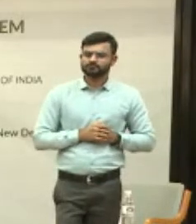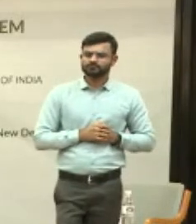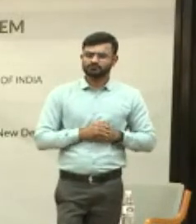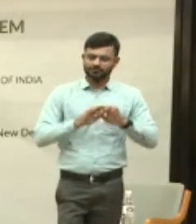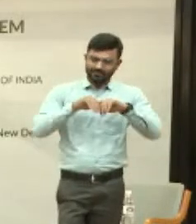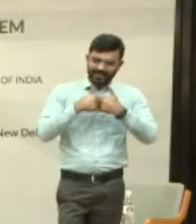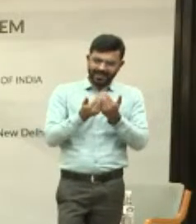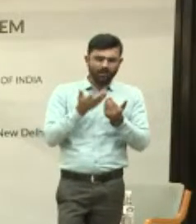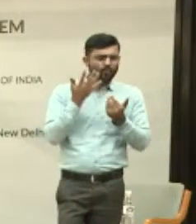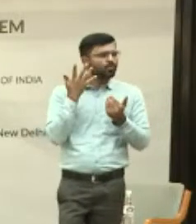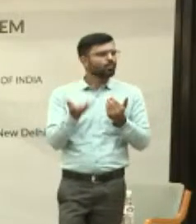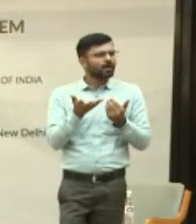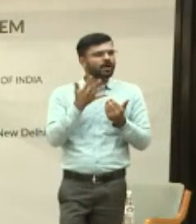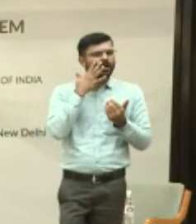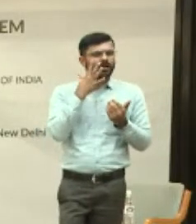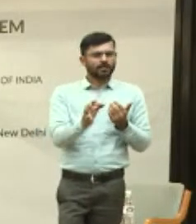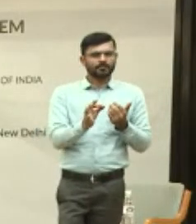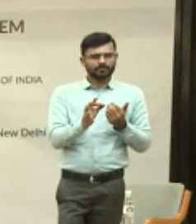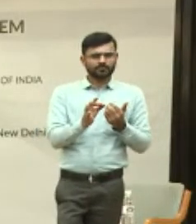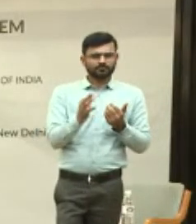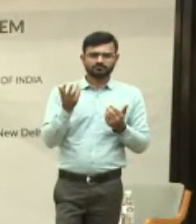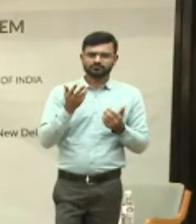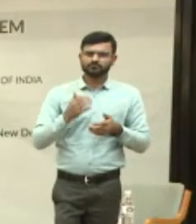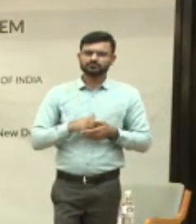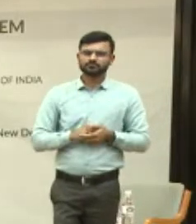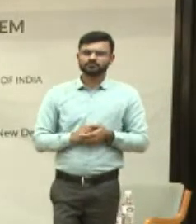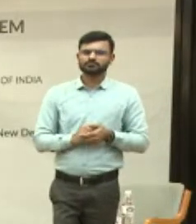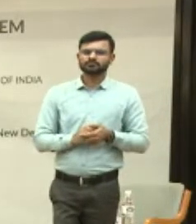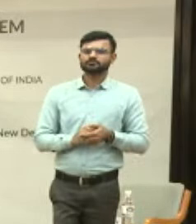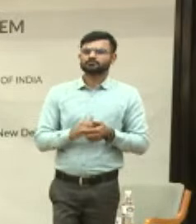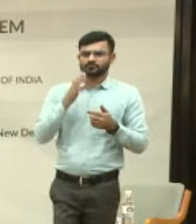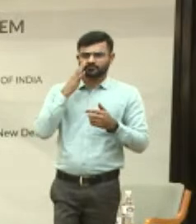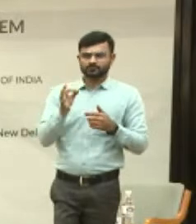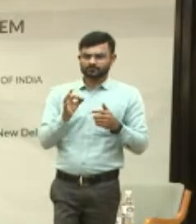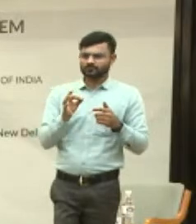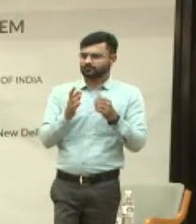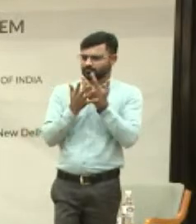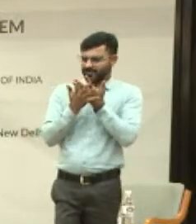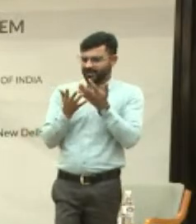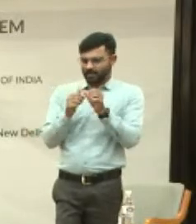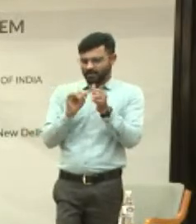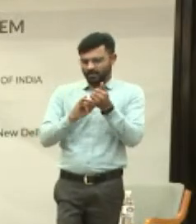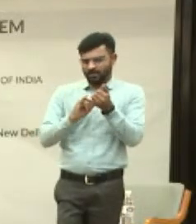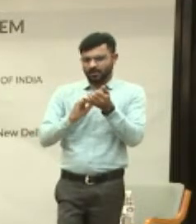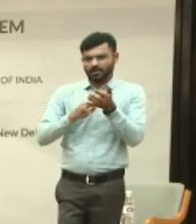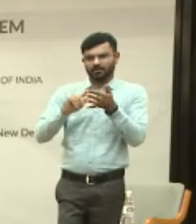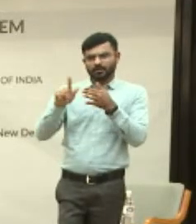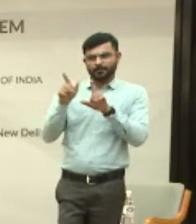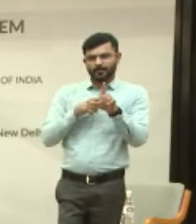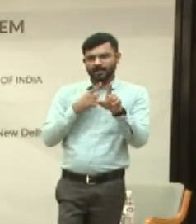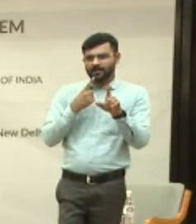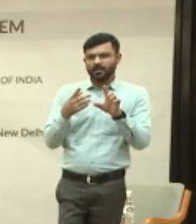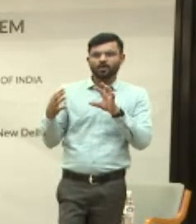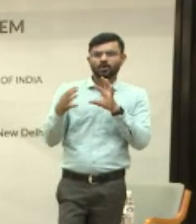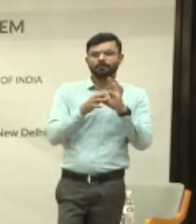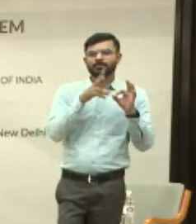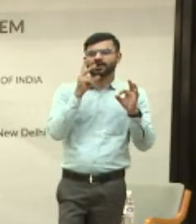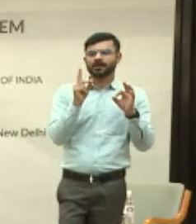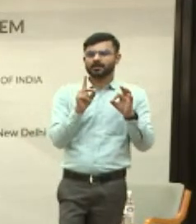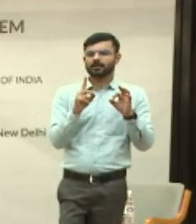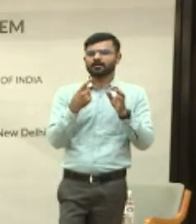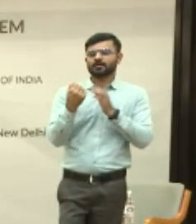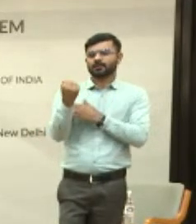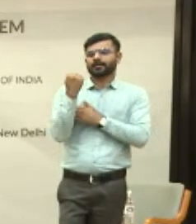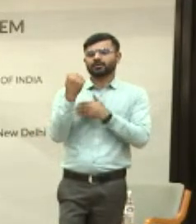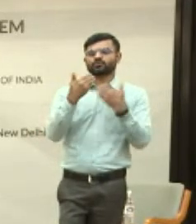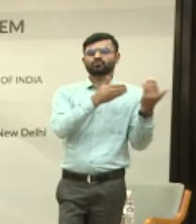how and why the importance, are we having any importance of the symbols? And second, the movement from rights to